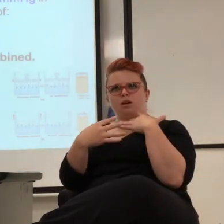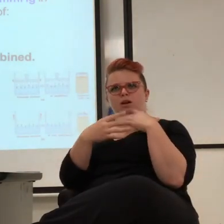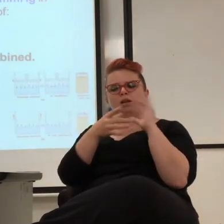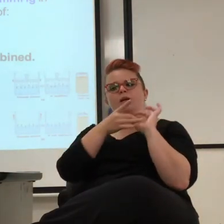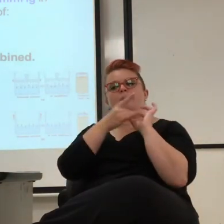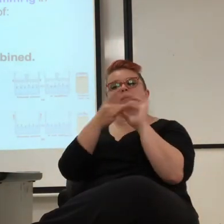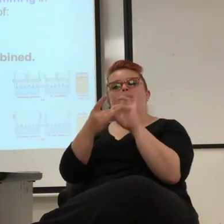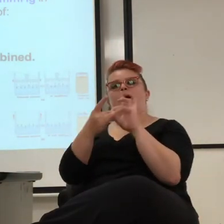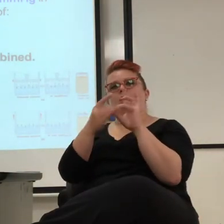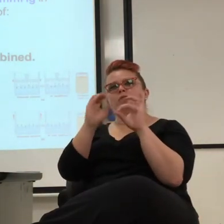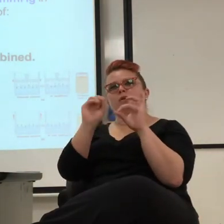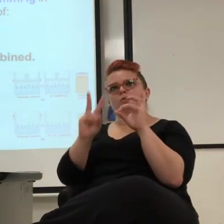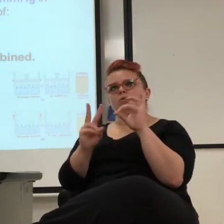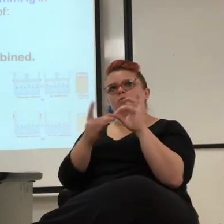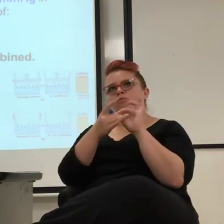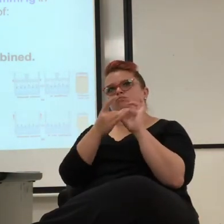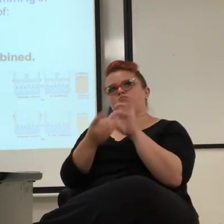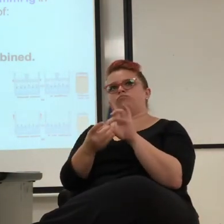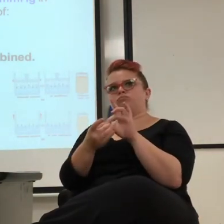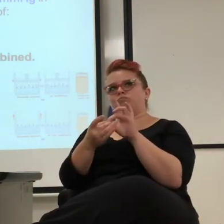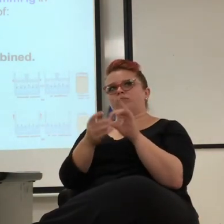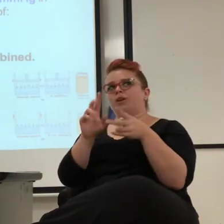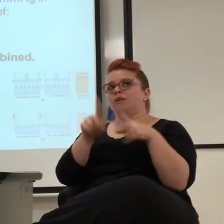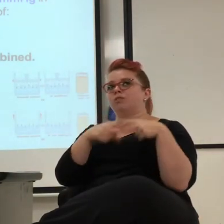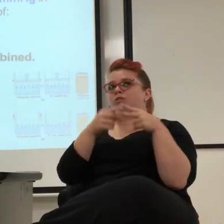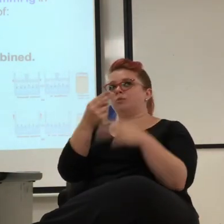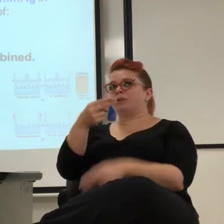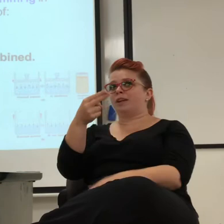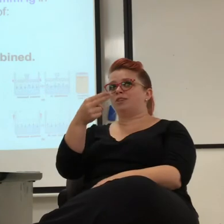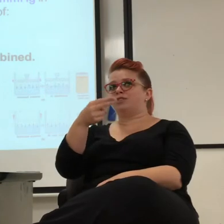binds O2? Starts with an H.